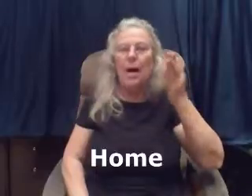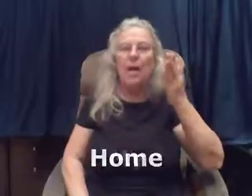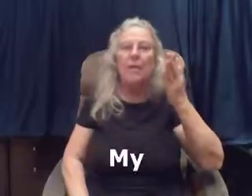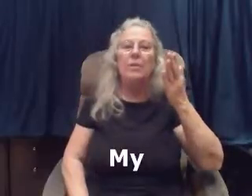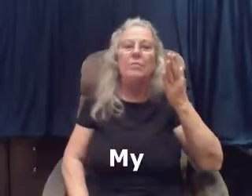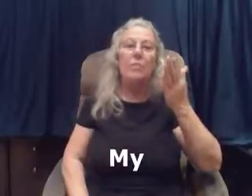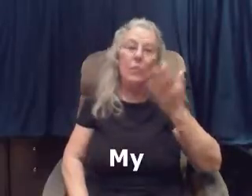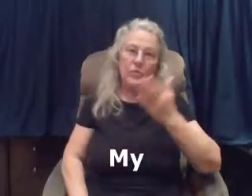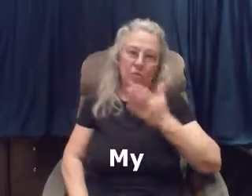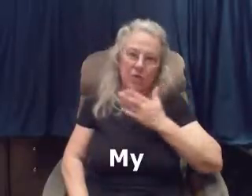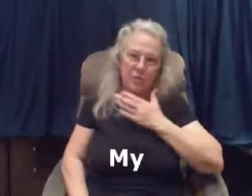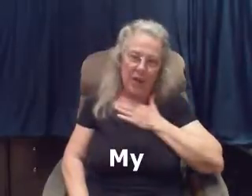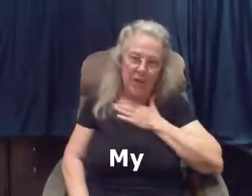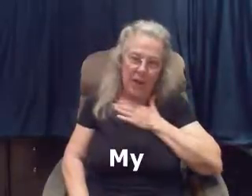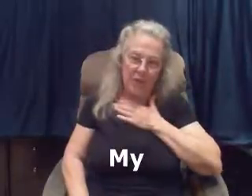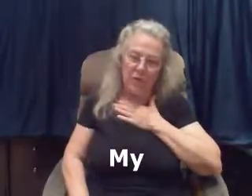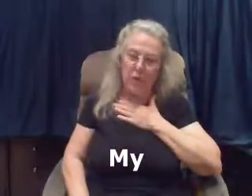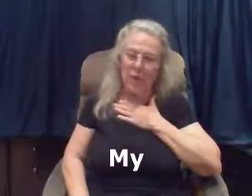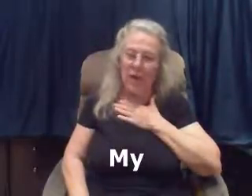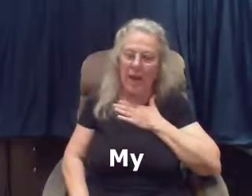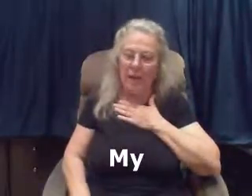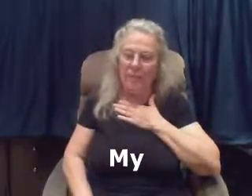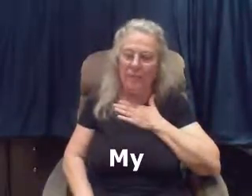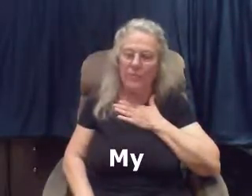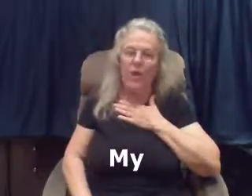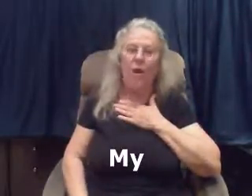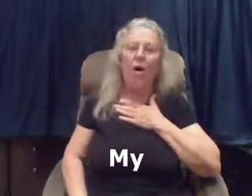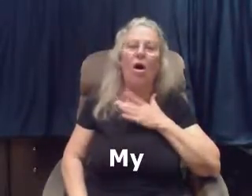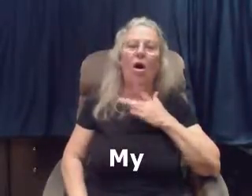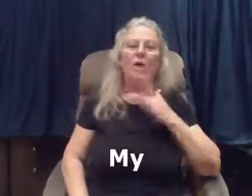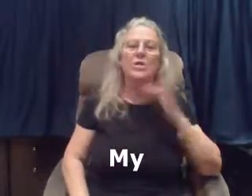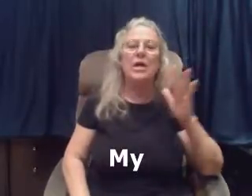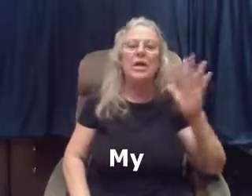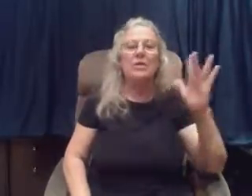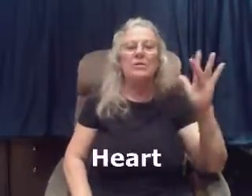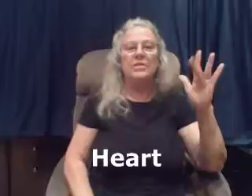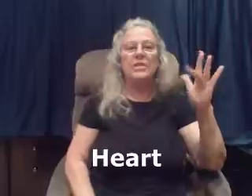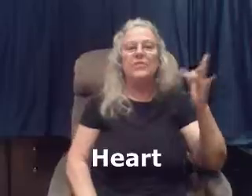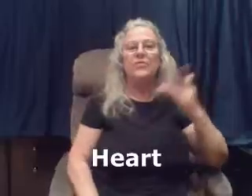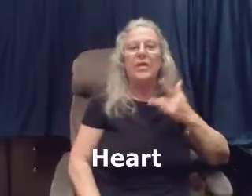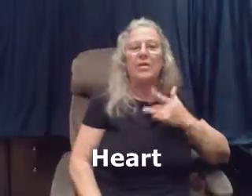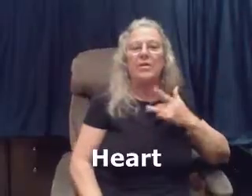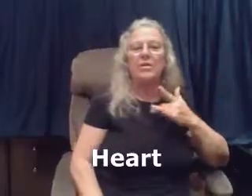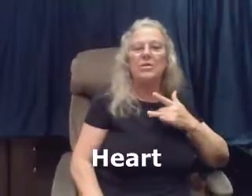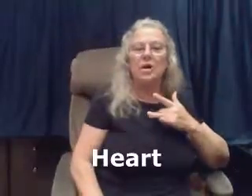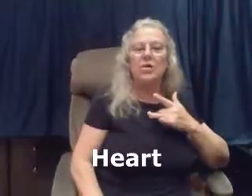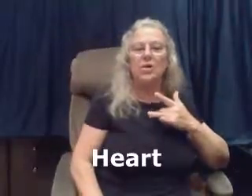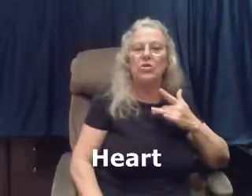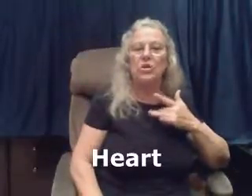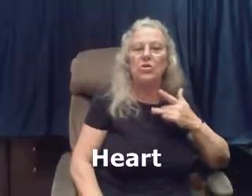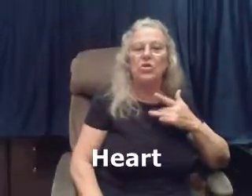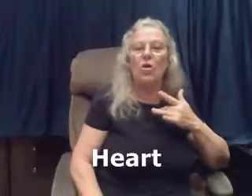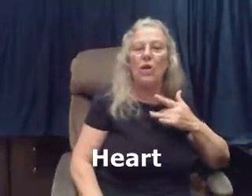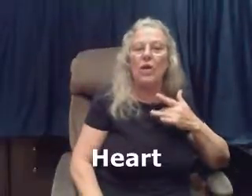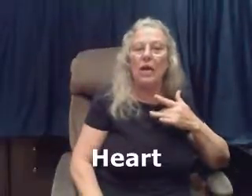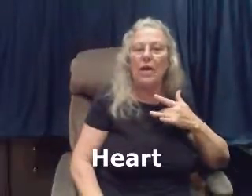My, we talked about that with the open hand. Heart. Center finger touching just your heart